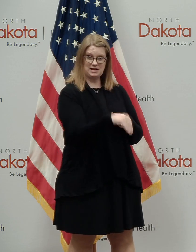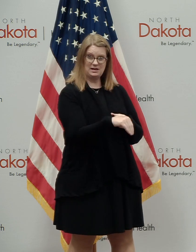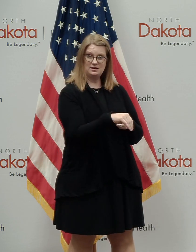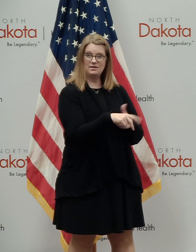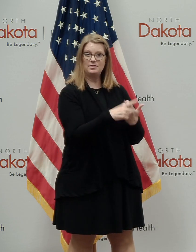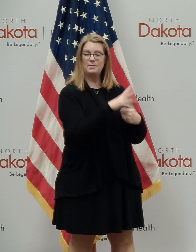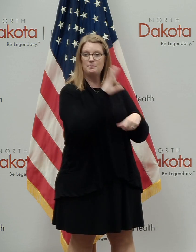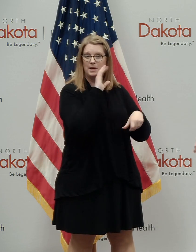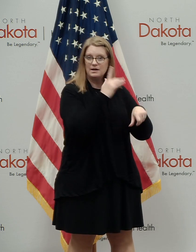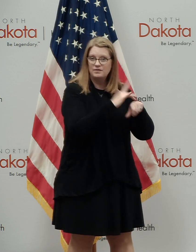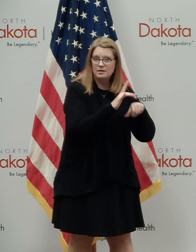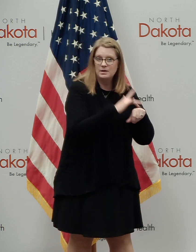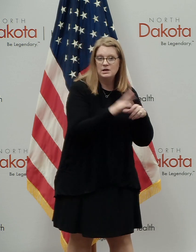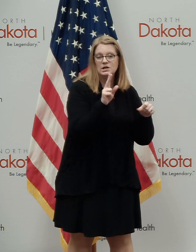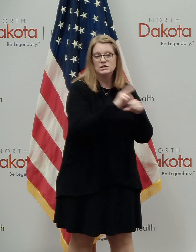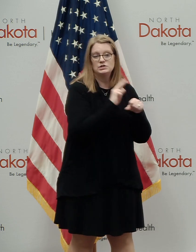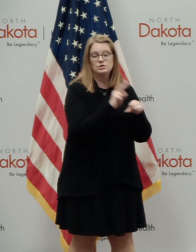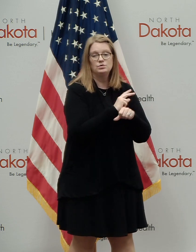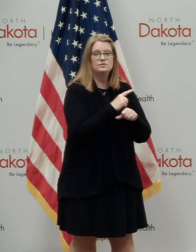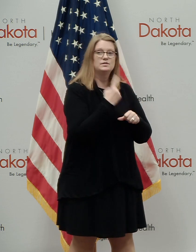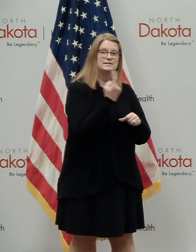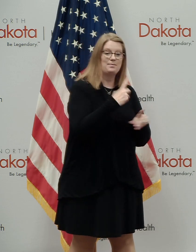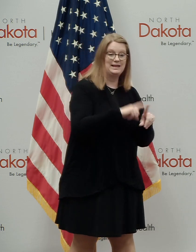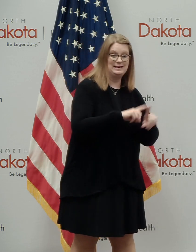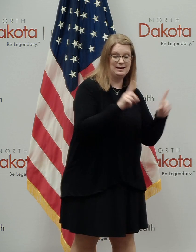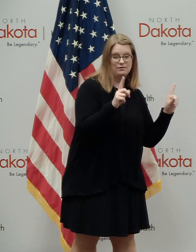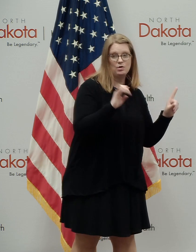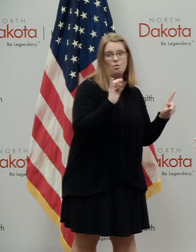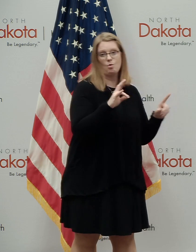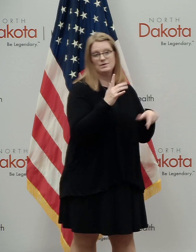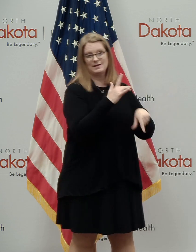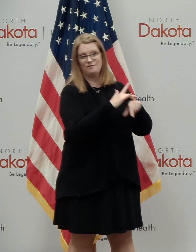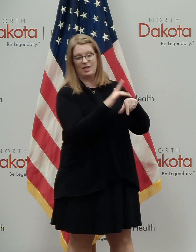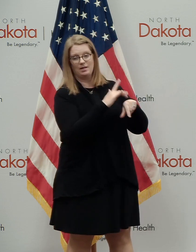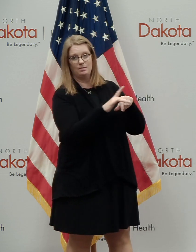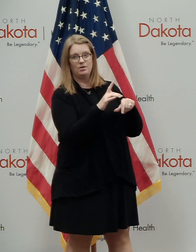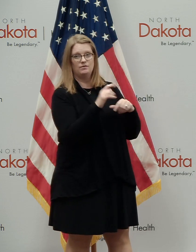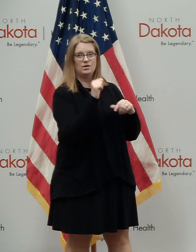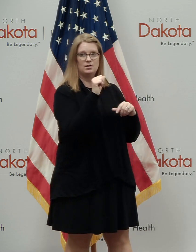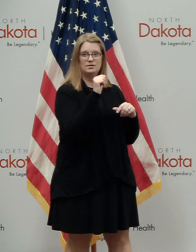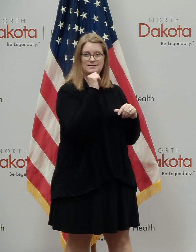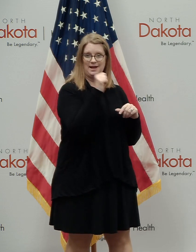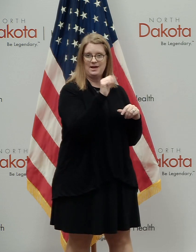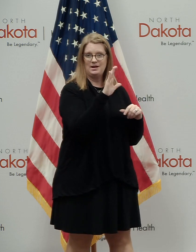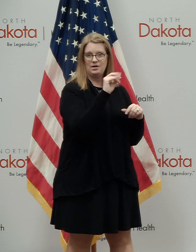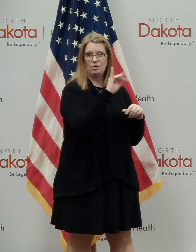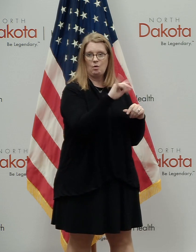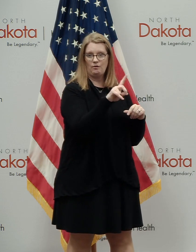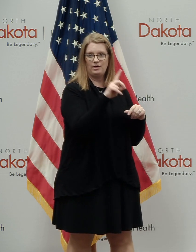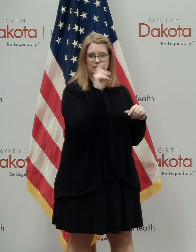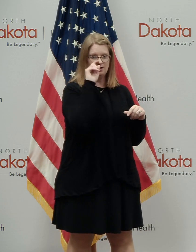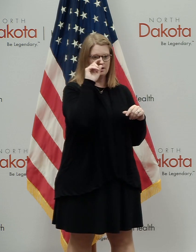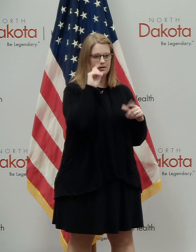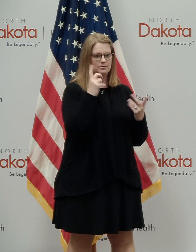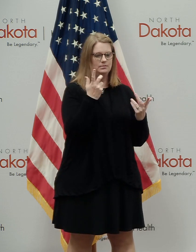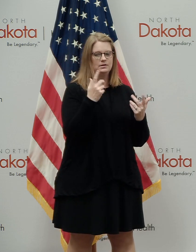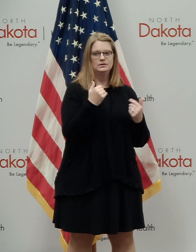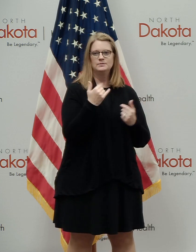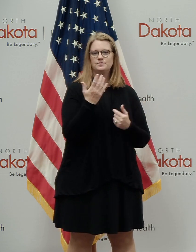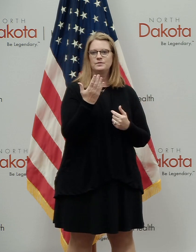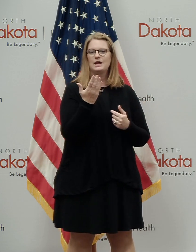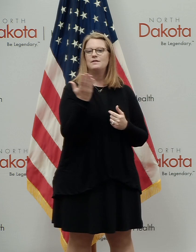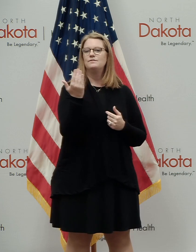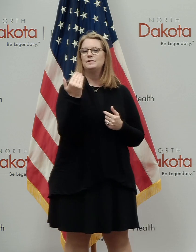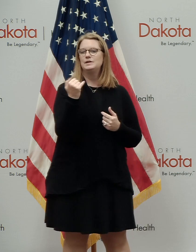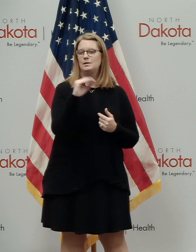capacity in the state is either being used for non-COVID today or is available for non-COVID. And you saw the numbers again on the dashboard that 15%